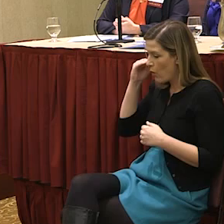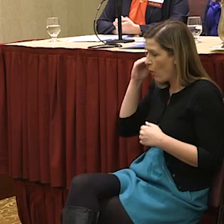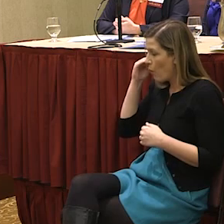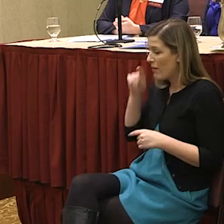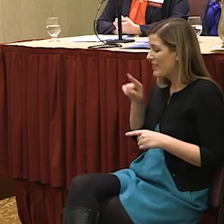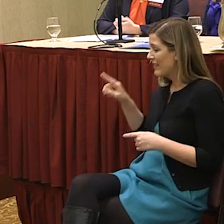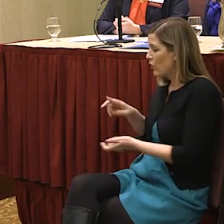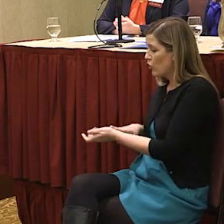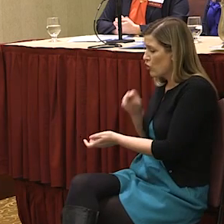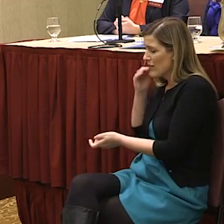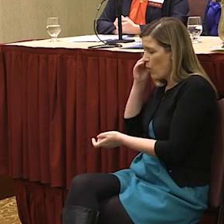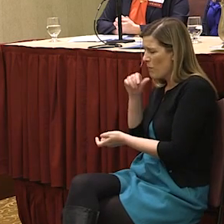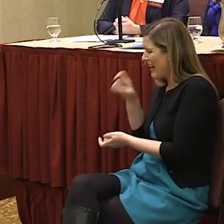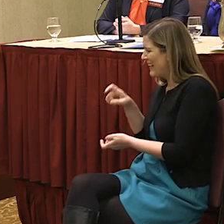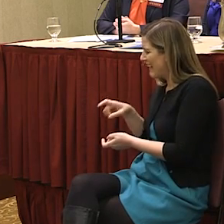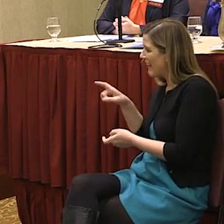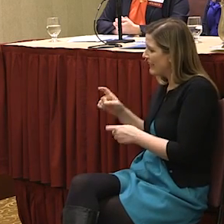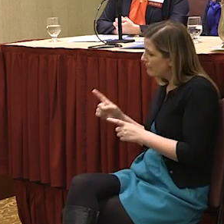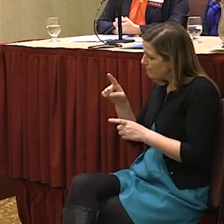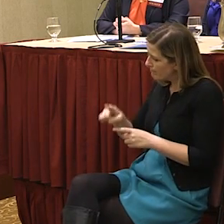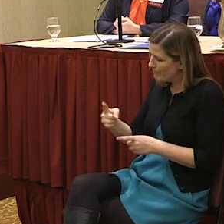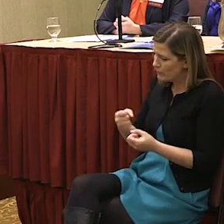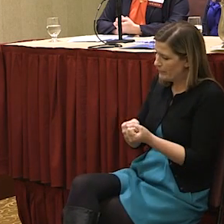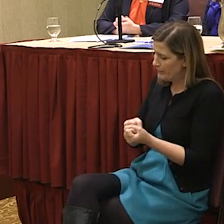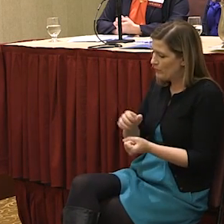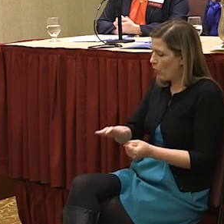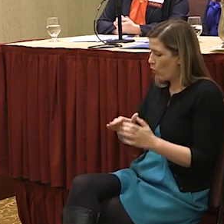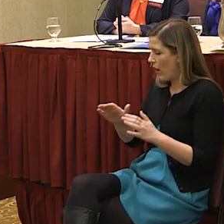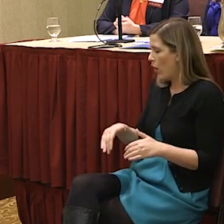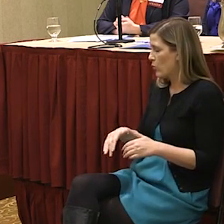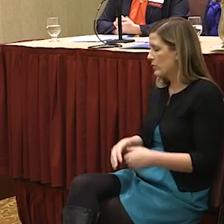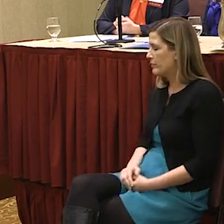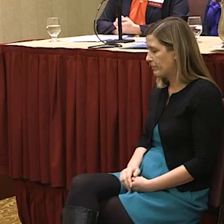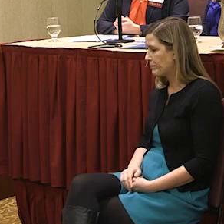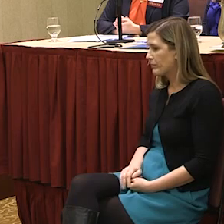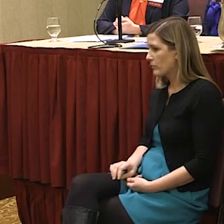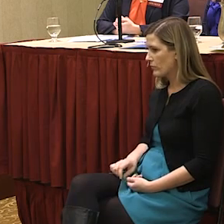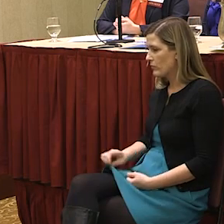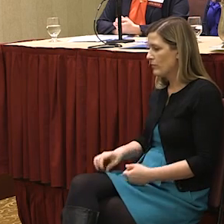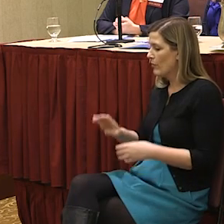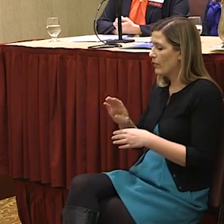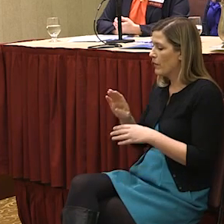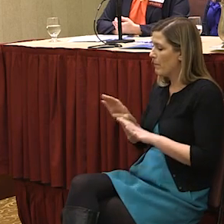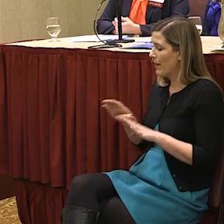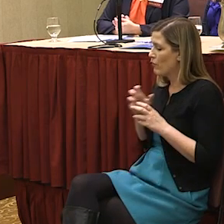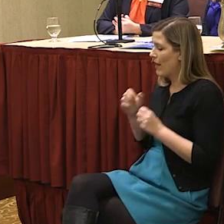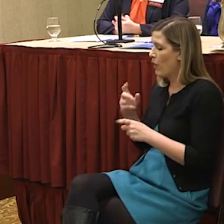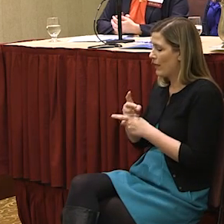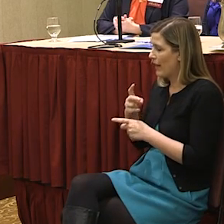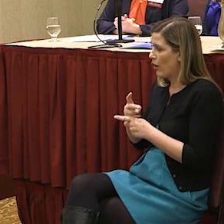to a nursing home. They need somebody to support them in their home, and they need a way for that to happen. The behavioral health care